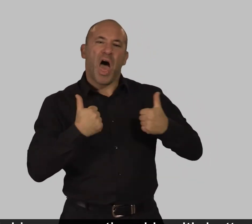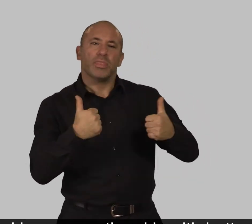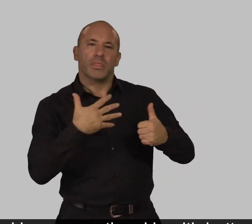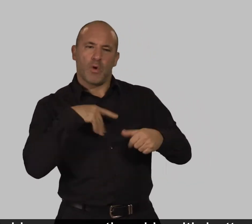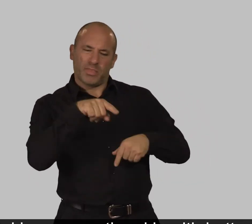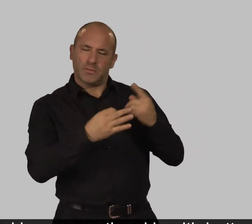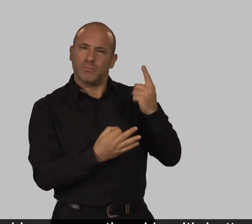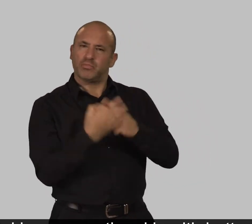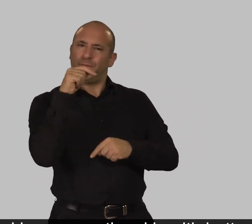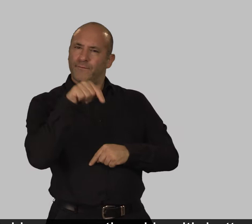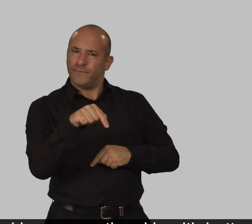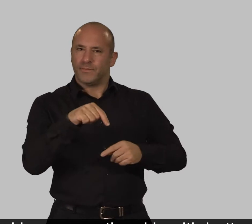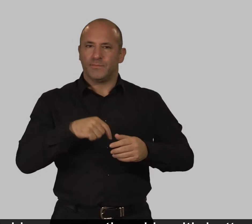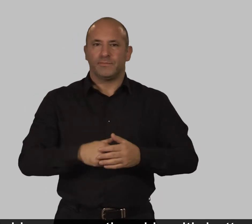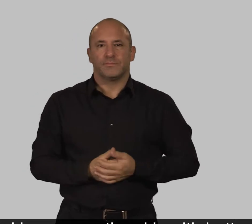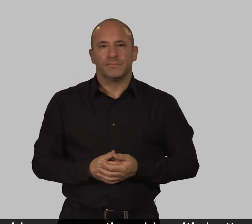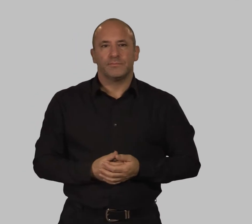making occupational health better.